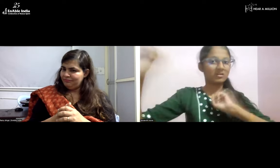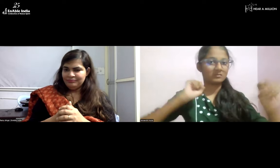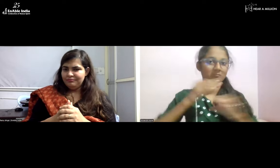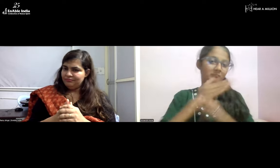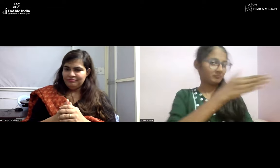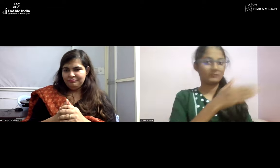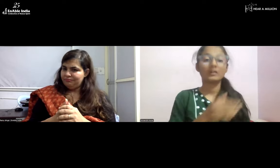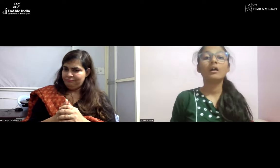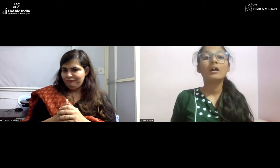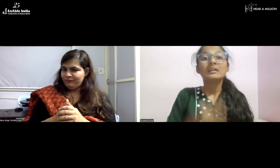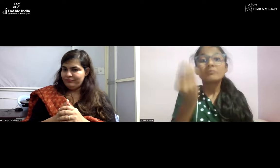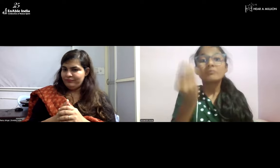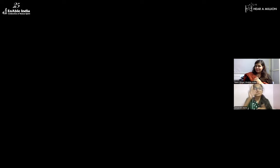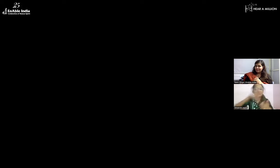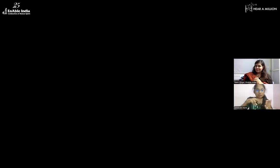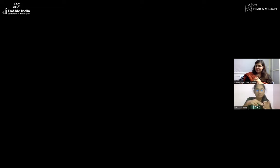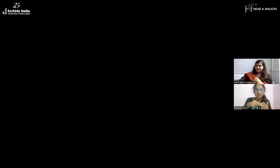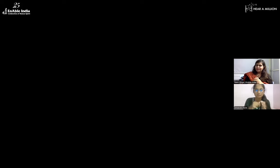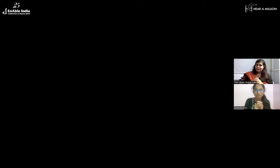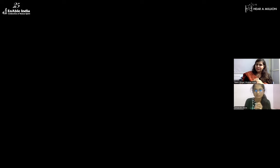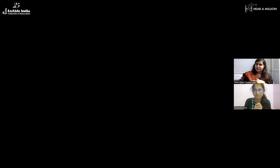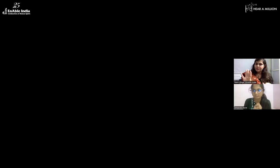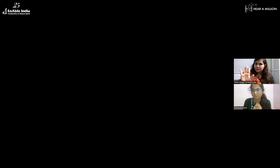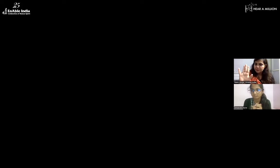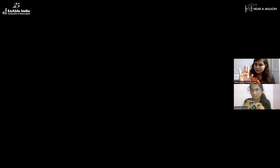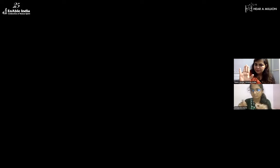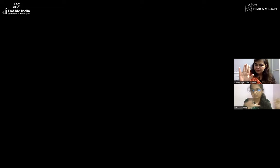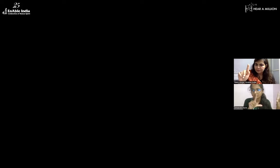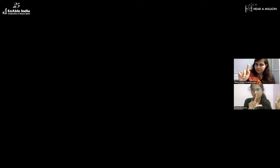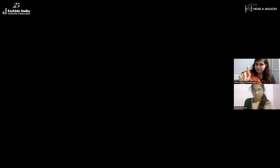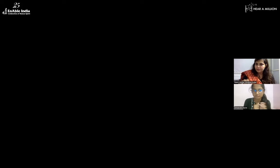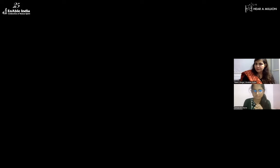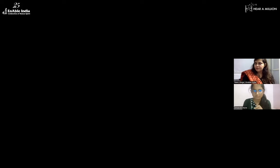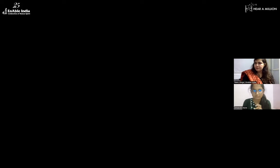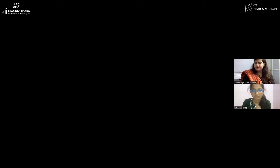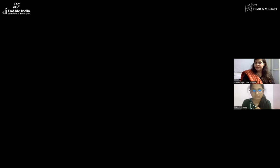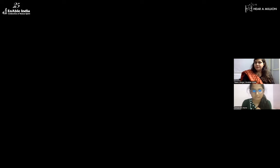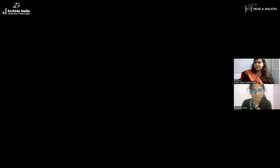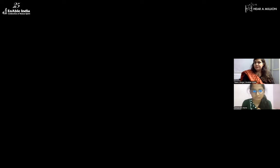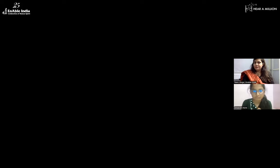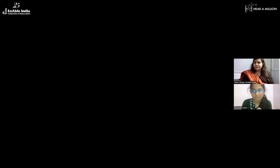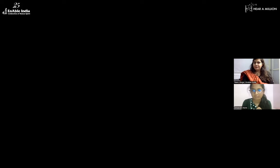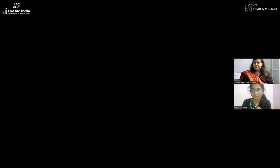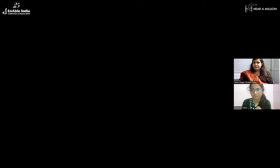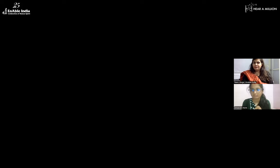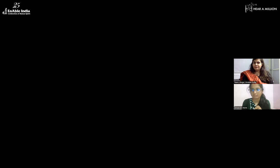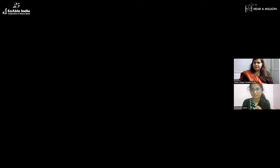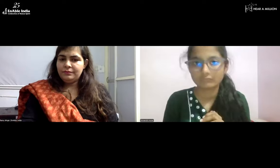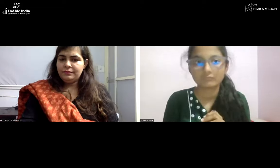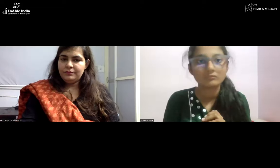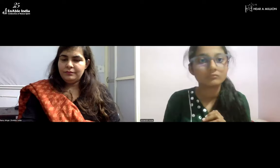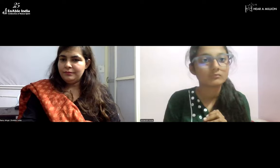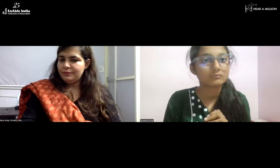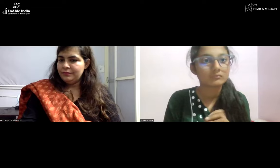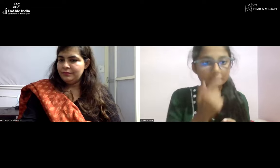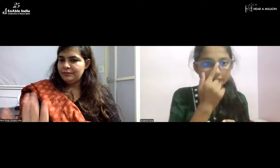Like I have awareness in this regard. So Oh, okay. So that's your awareness dream. Okay. All or right. dream, Thank you. So yes. dream.